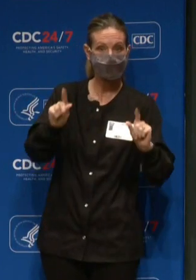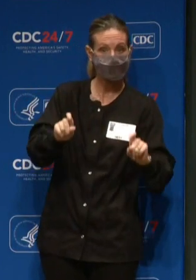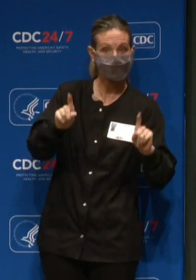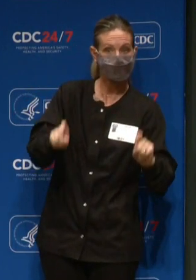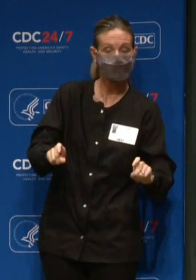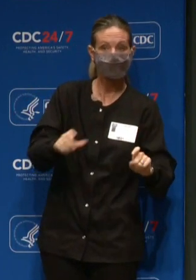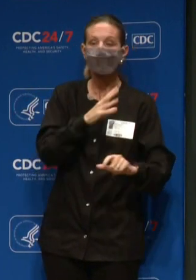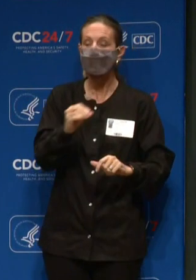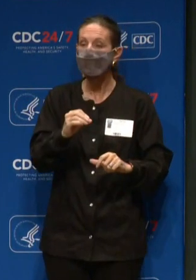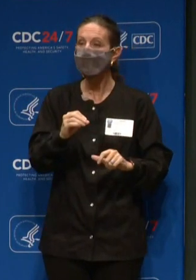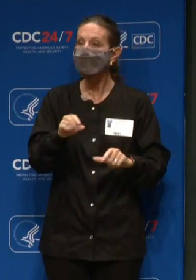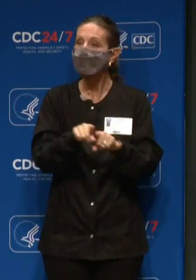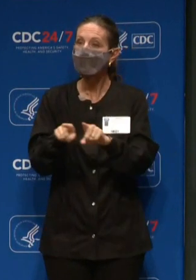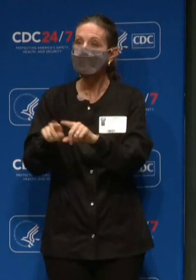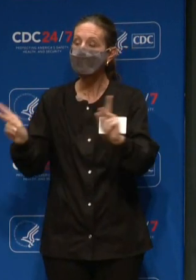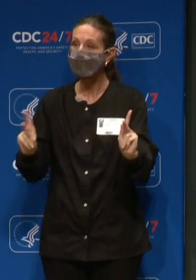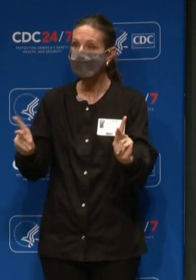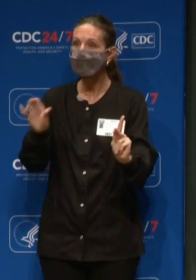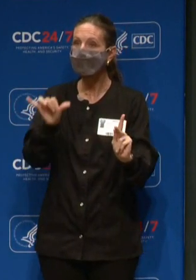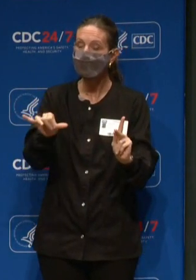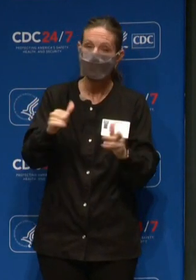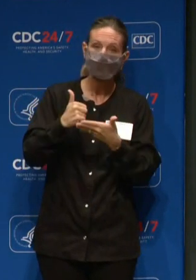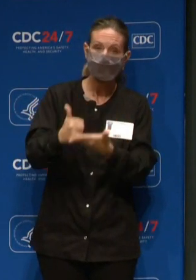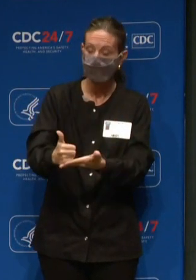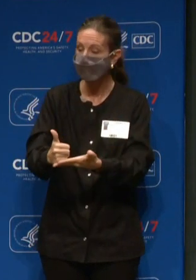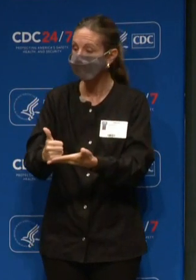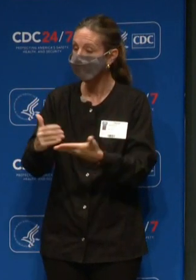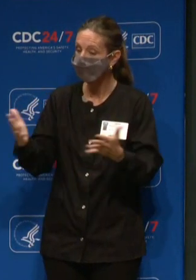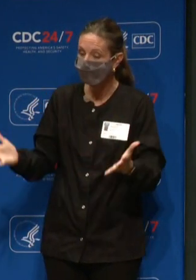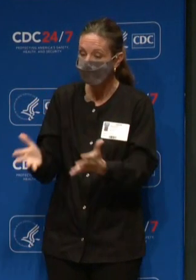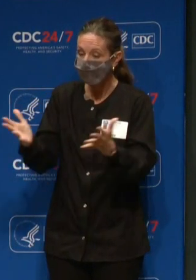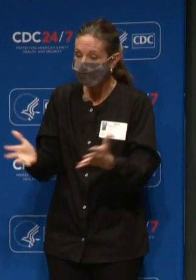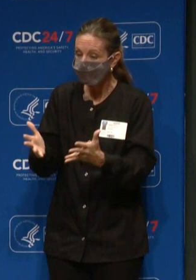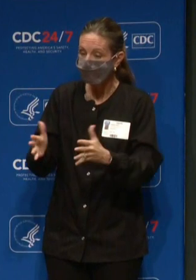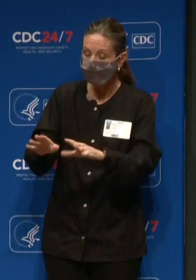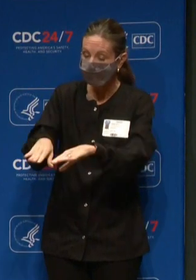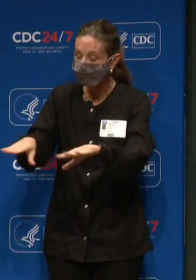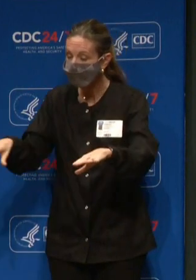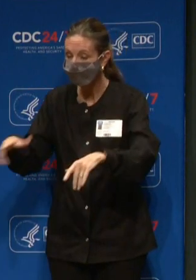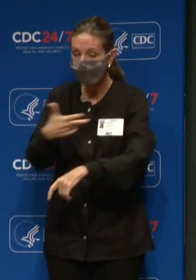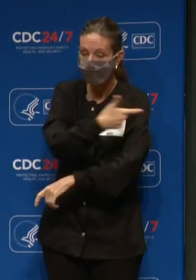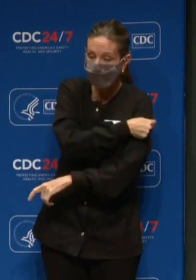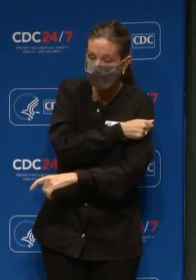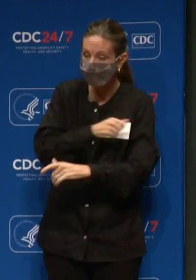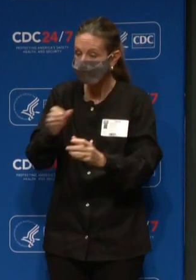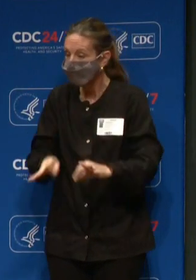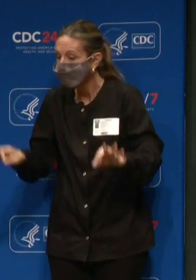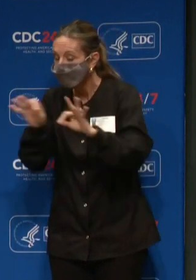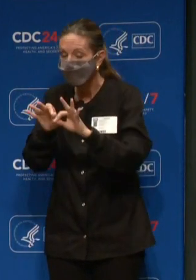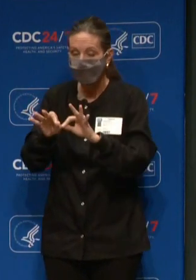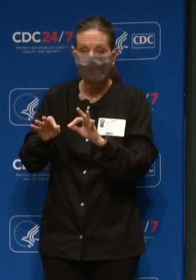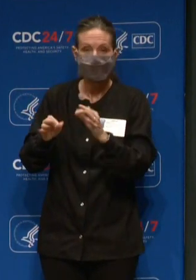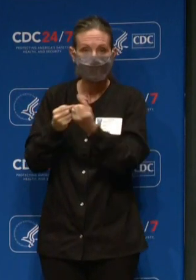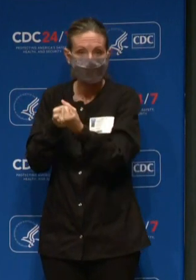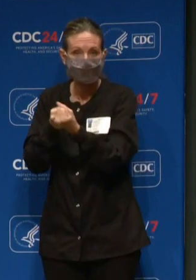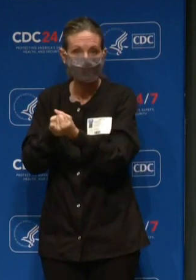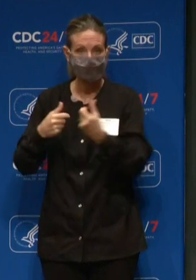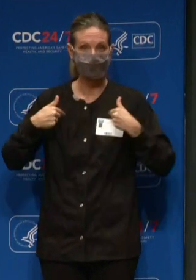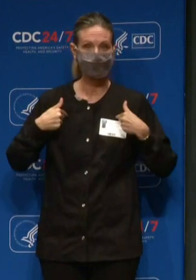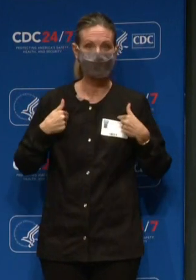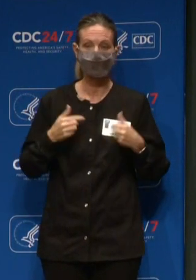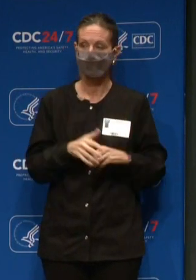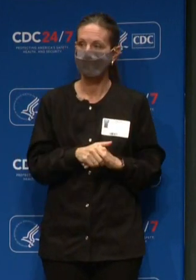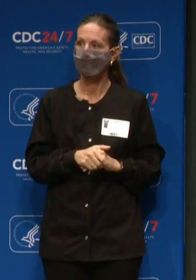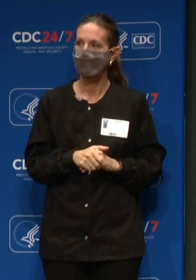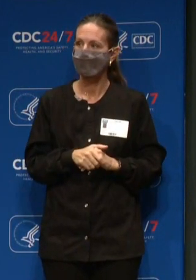awareness, especially among diverse communities where we need representation in our clinical trials. Anyone